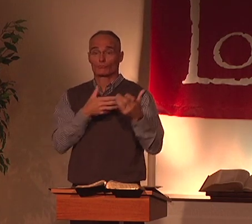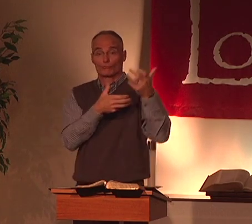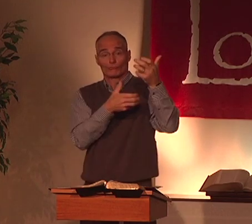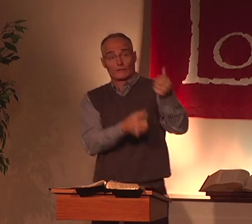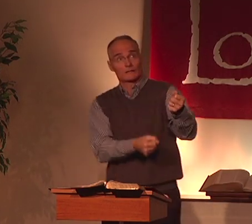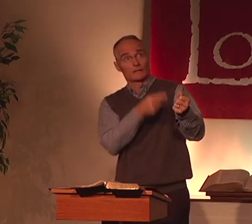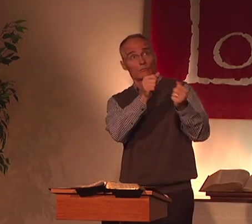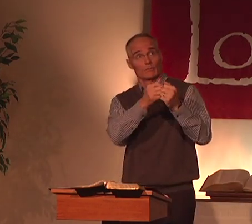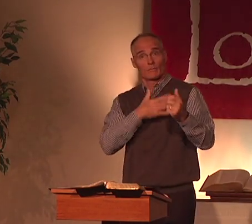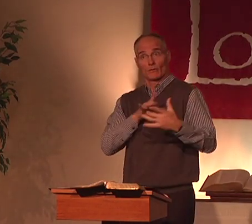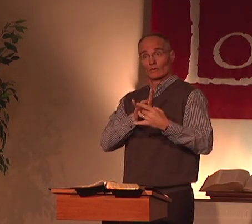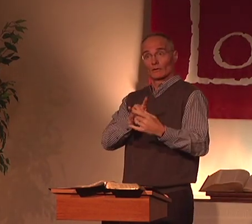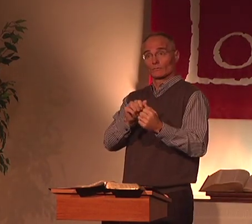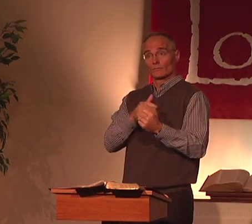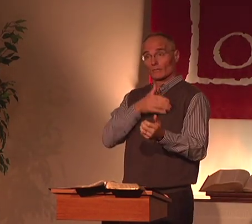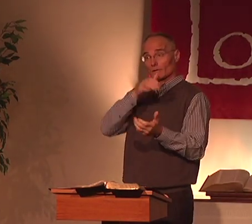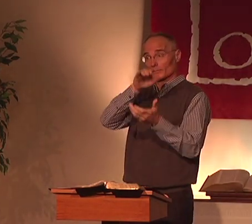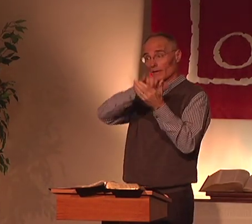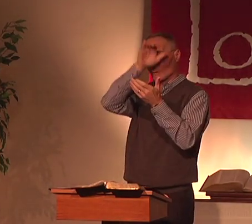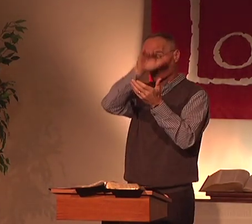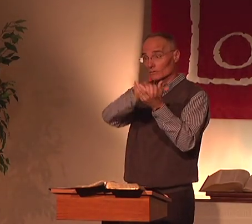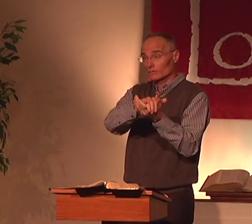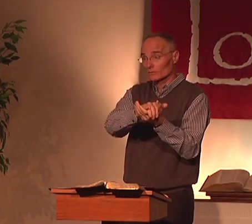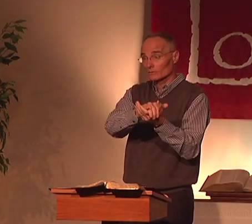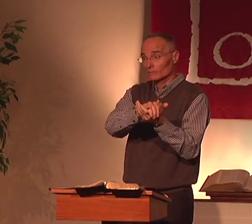With my Relationships With my spouse